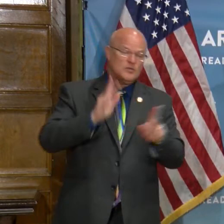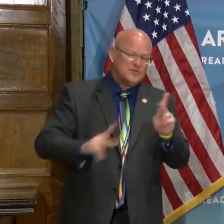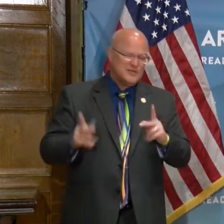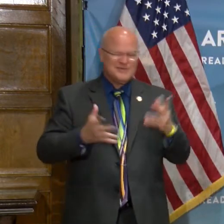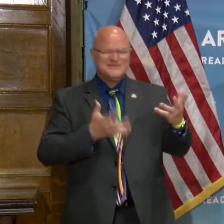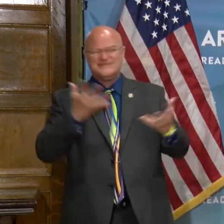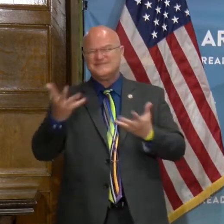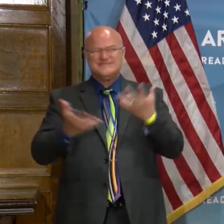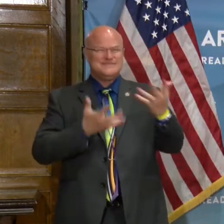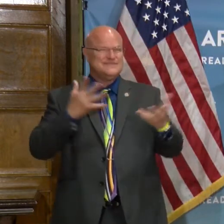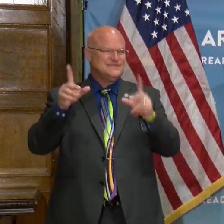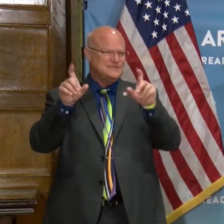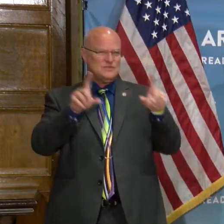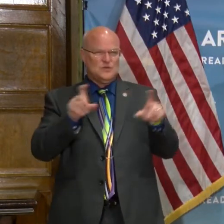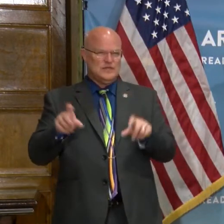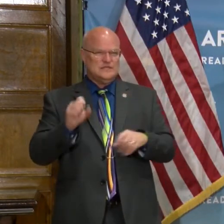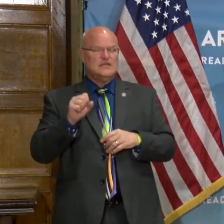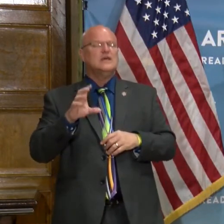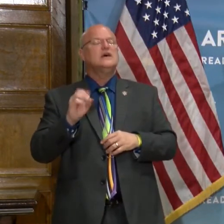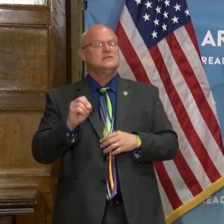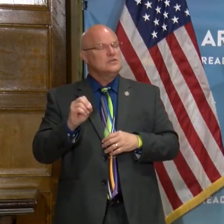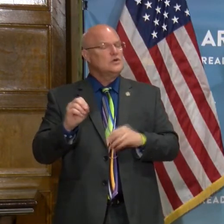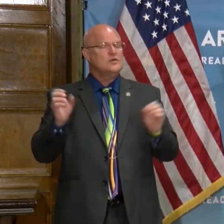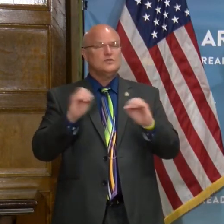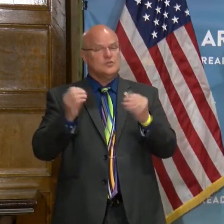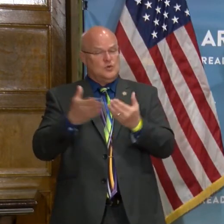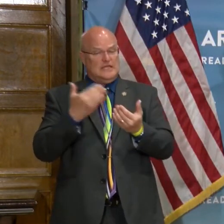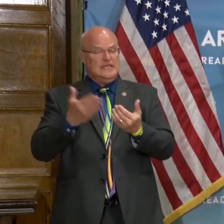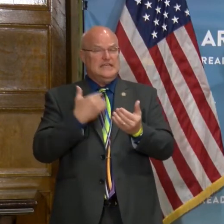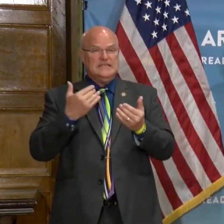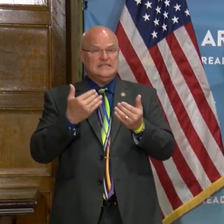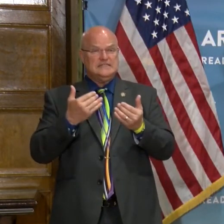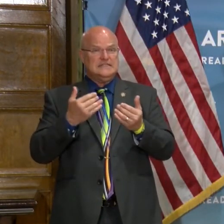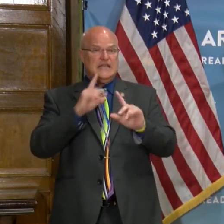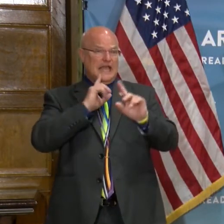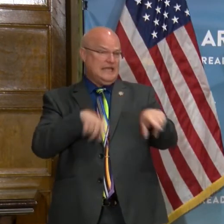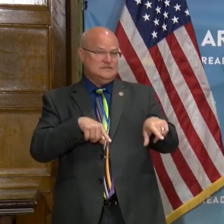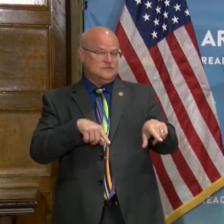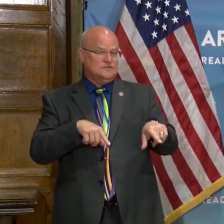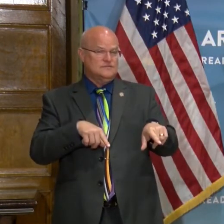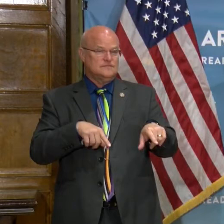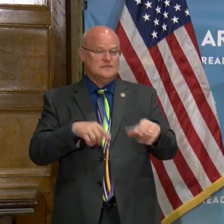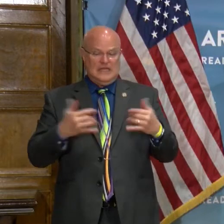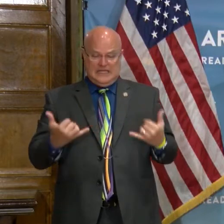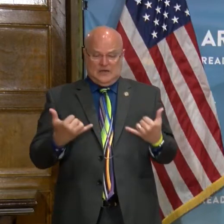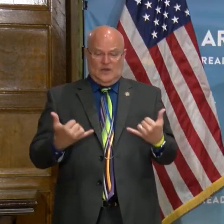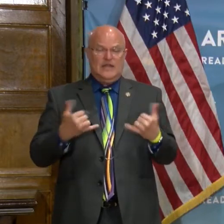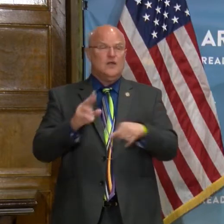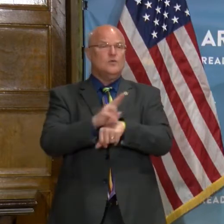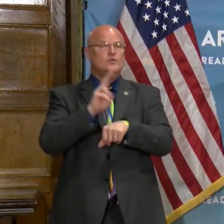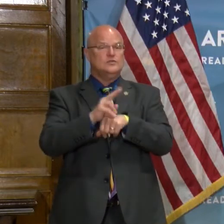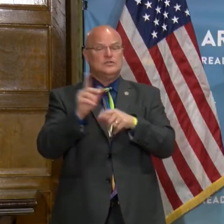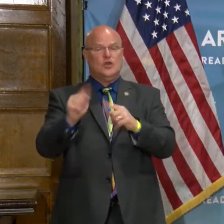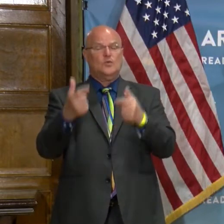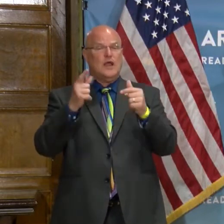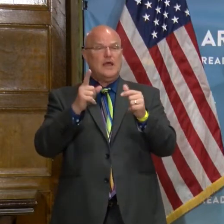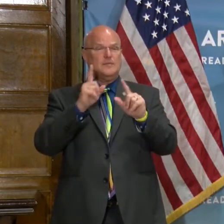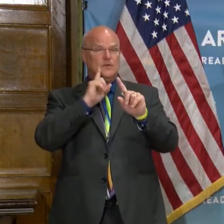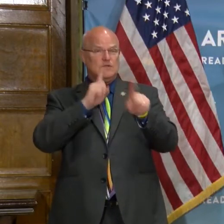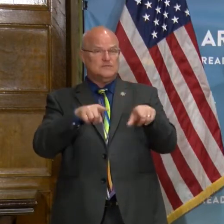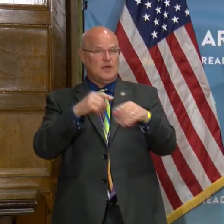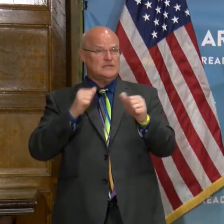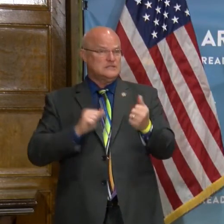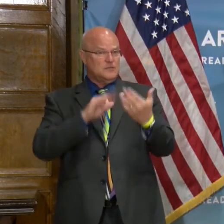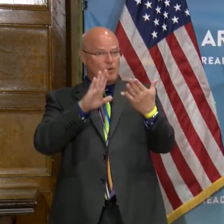people. You know, there's all sorts of questions. So there's no easy route to this. Again, right now, we're using a rapid